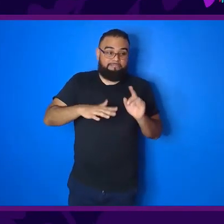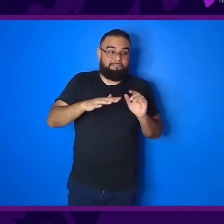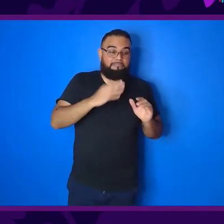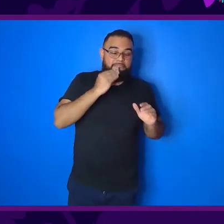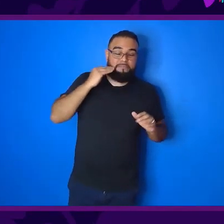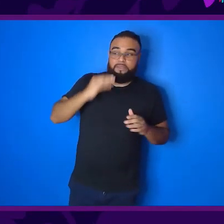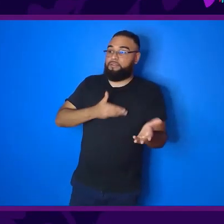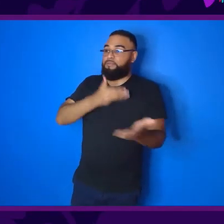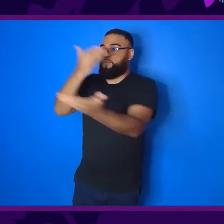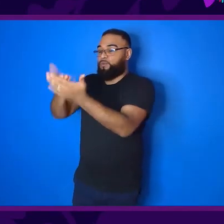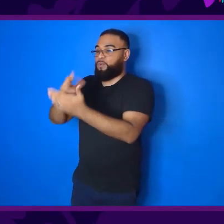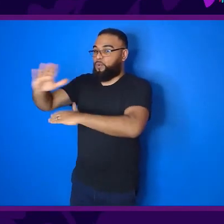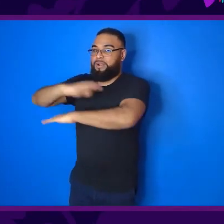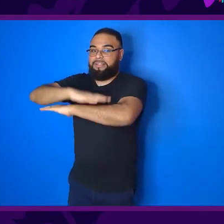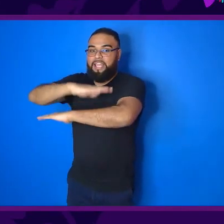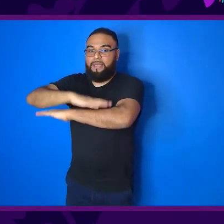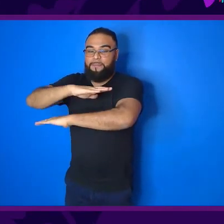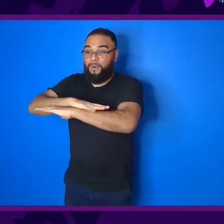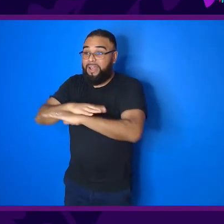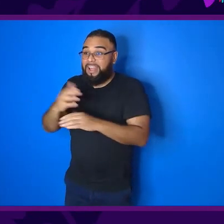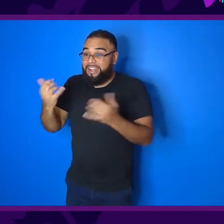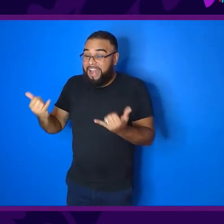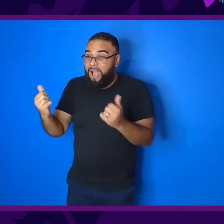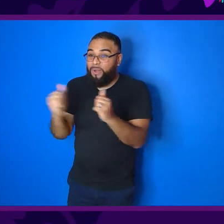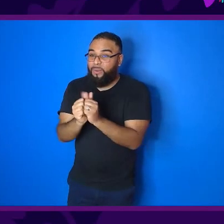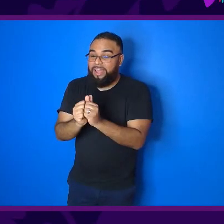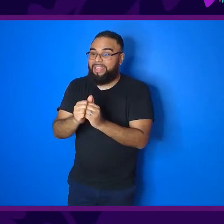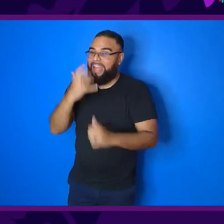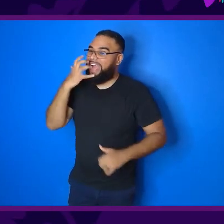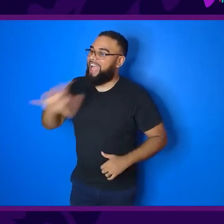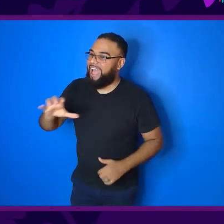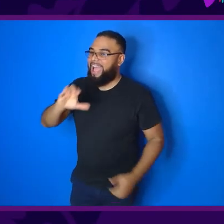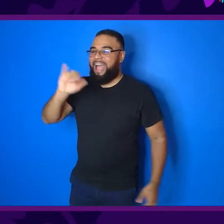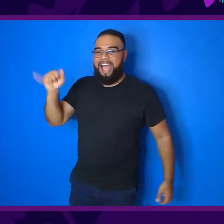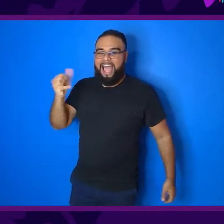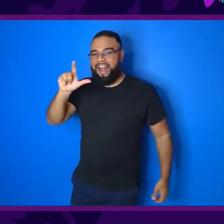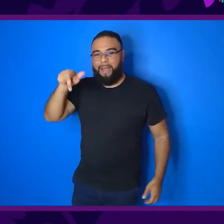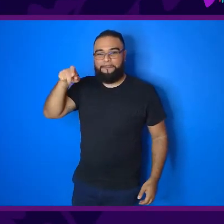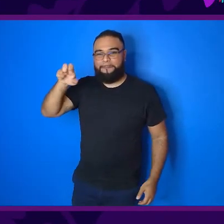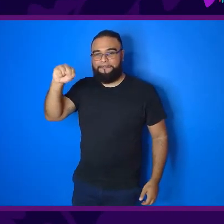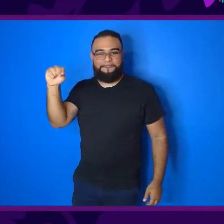in jalapeno. All right. Okay.